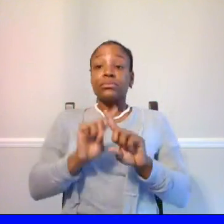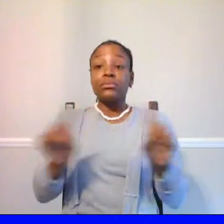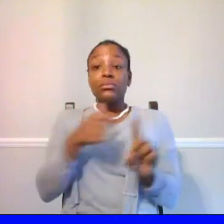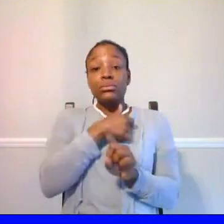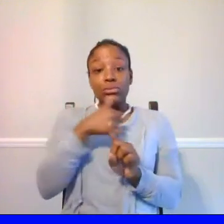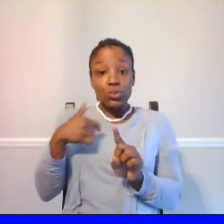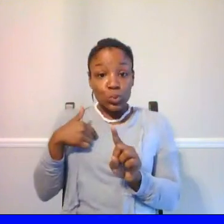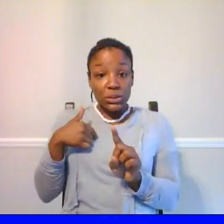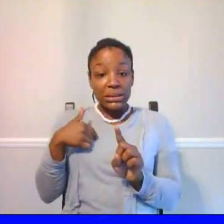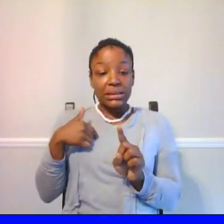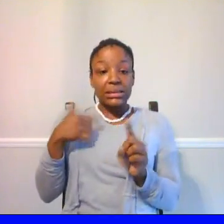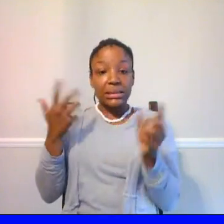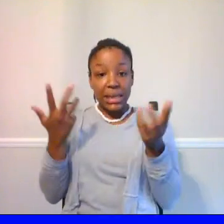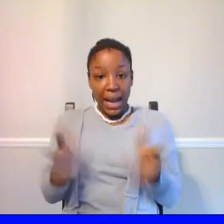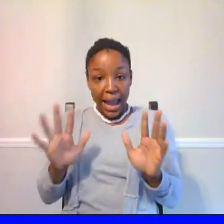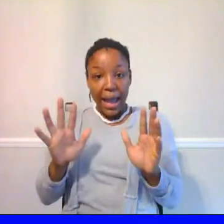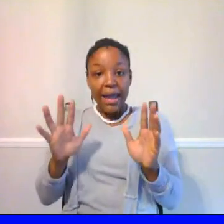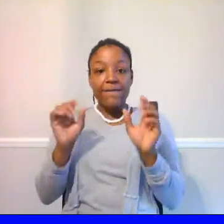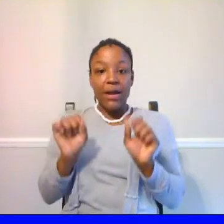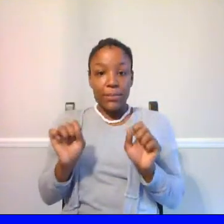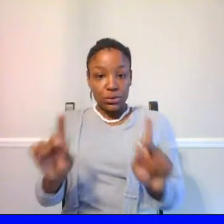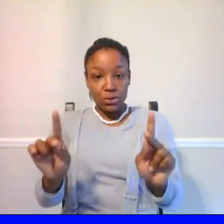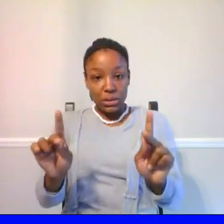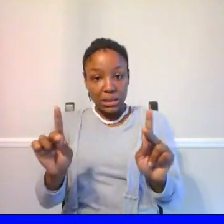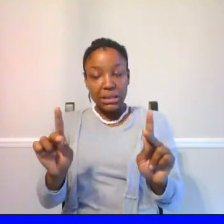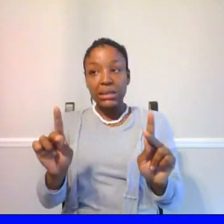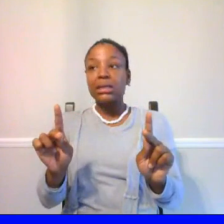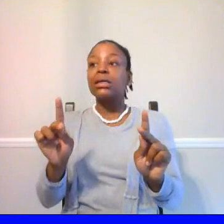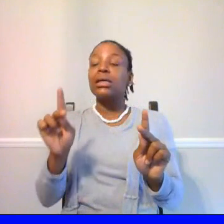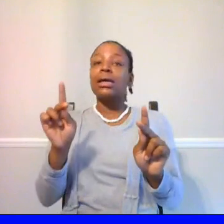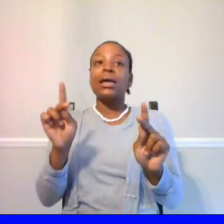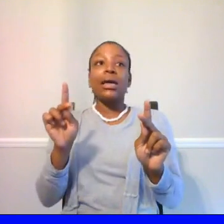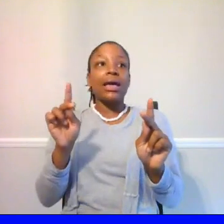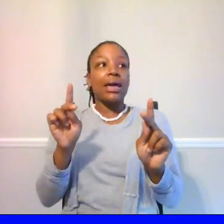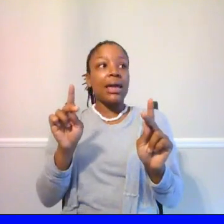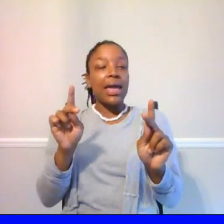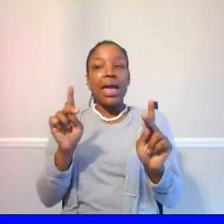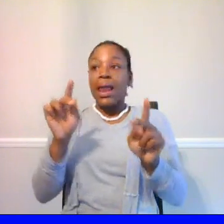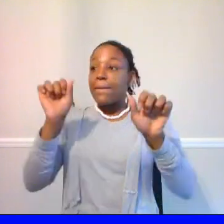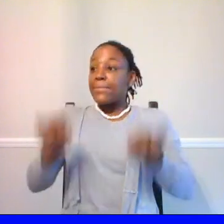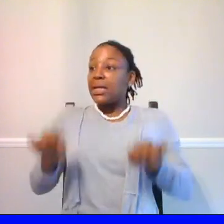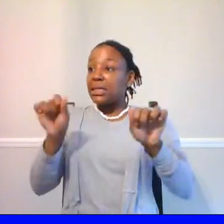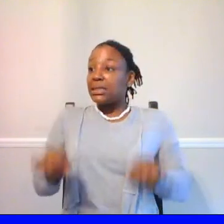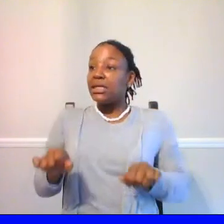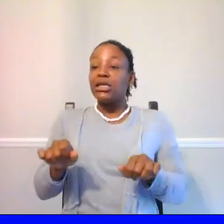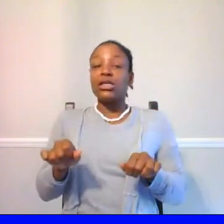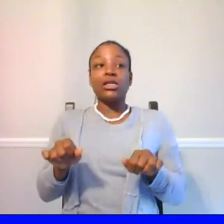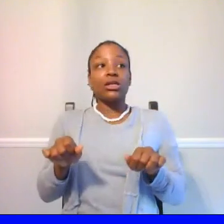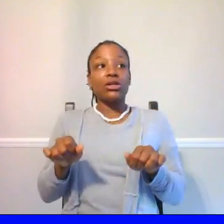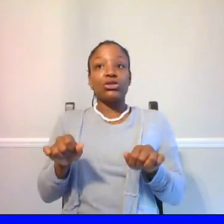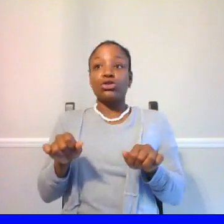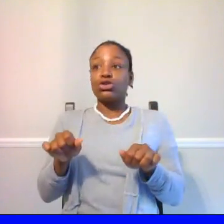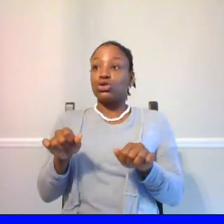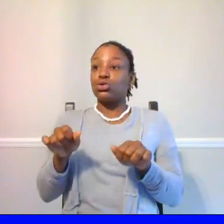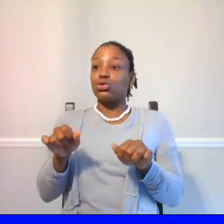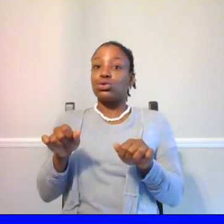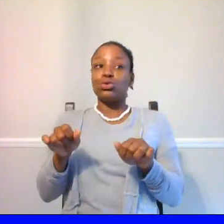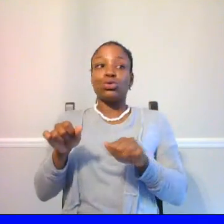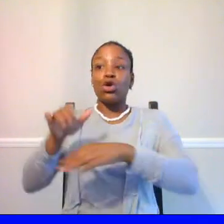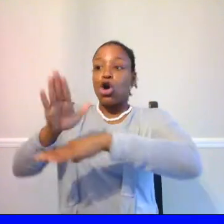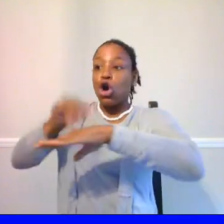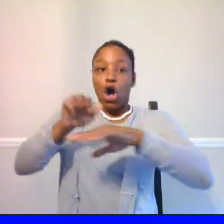have an opportunity and the ability to call people together to be